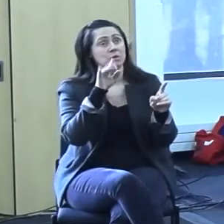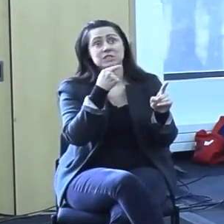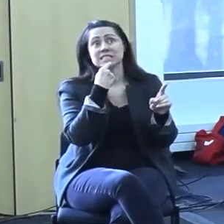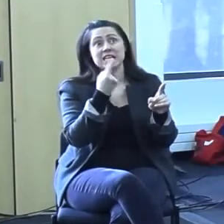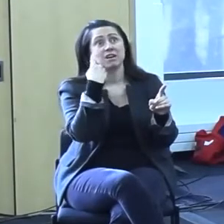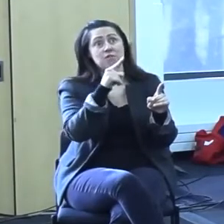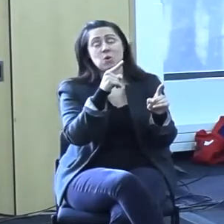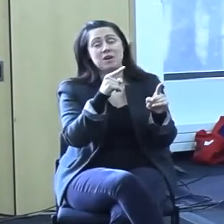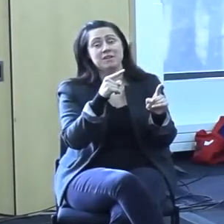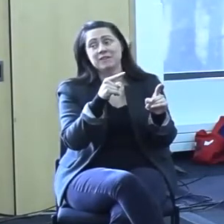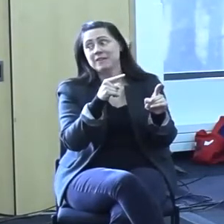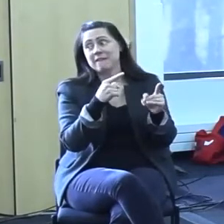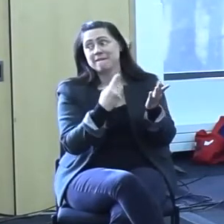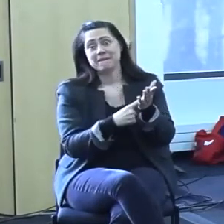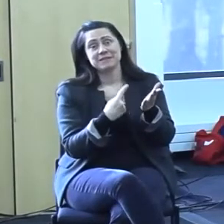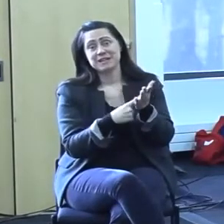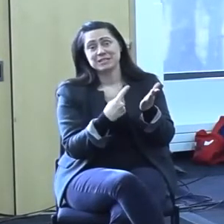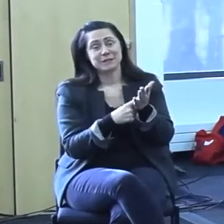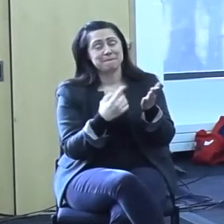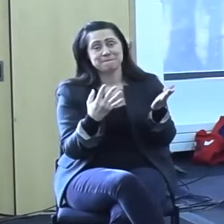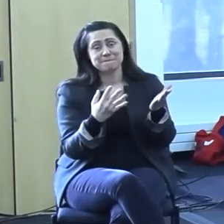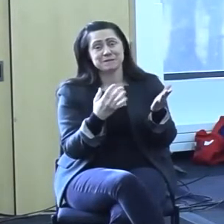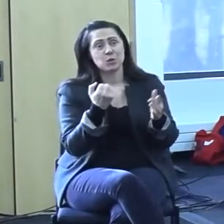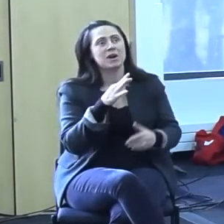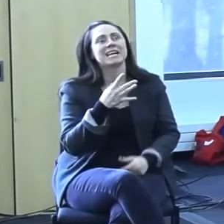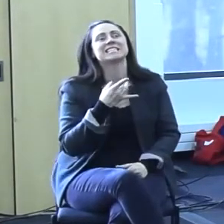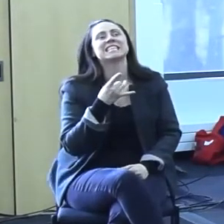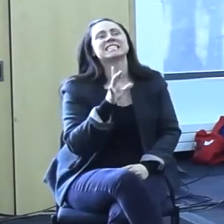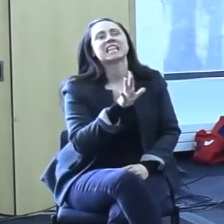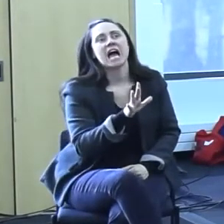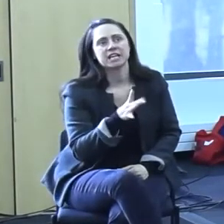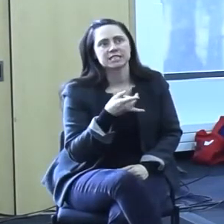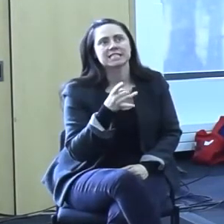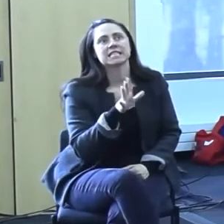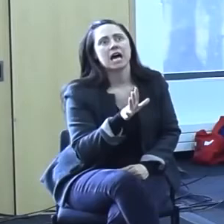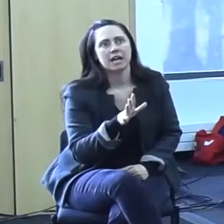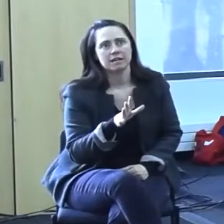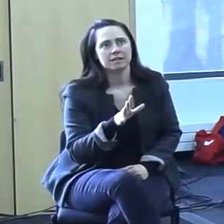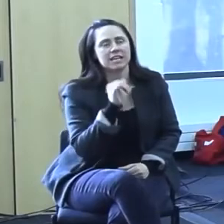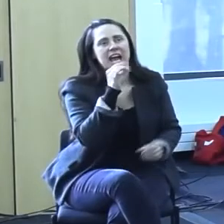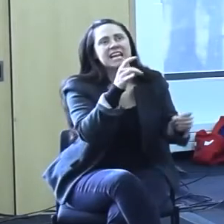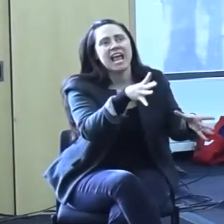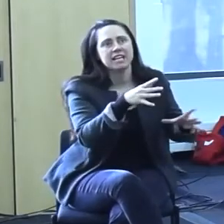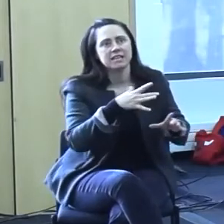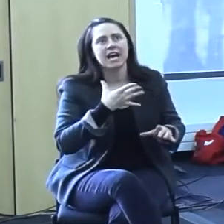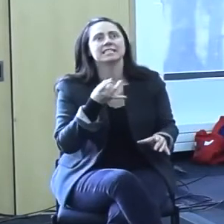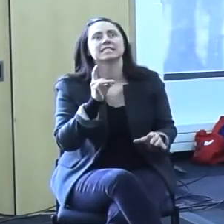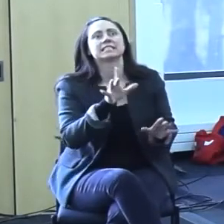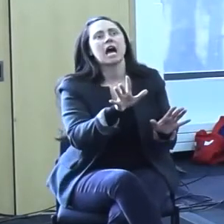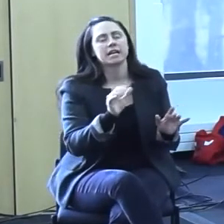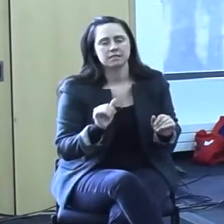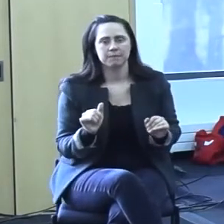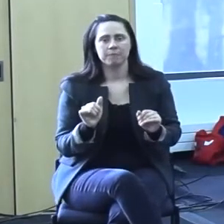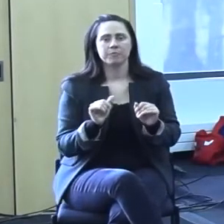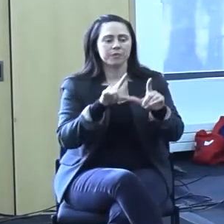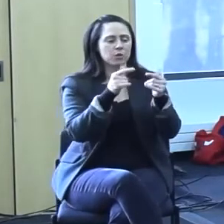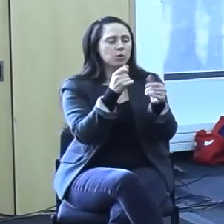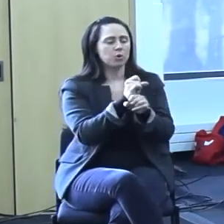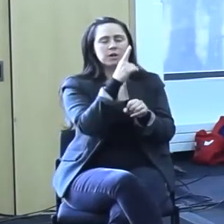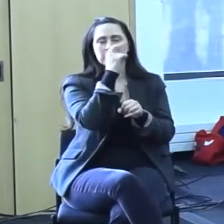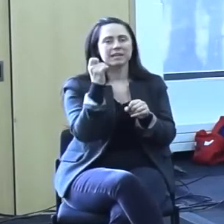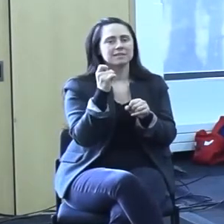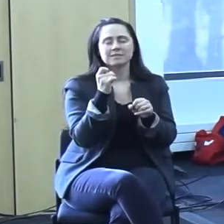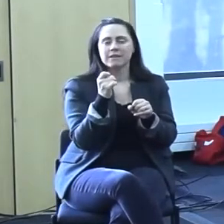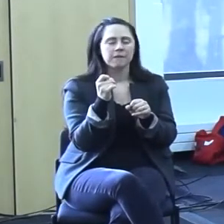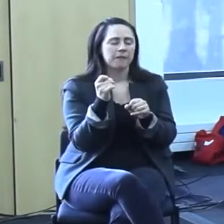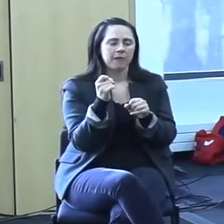it just for the sake of dislike or dislike. I should say dislike. I apologize, but anyway, dislike group work, because